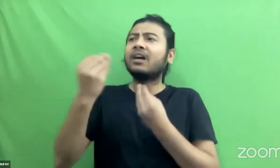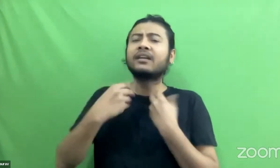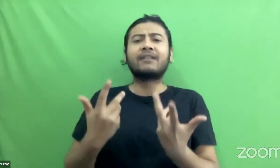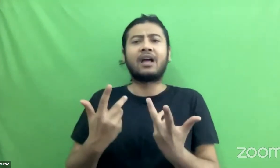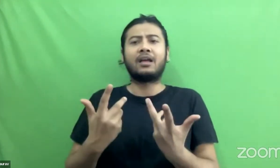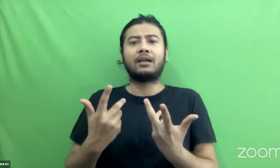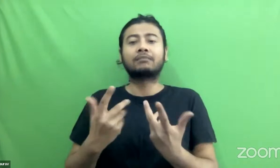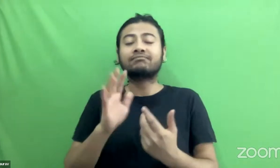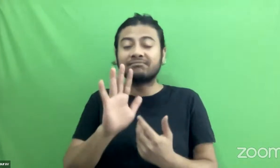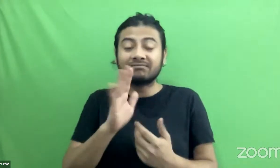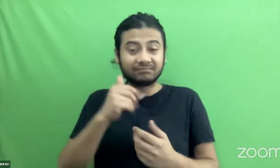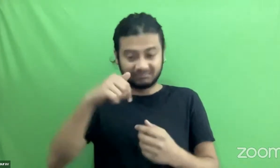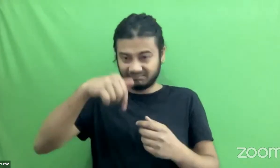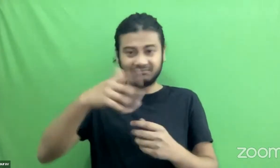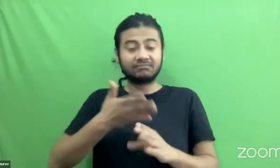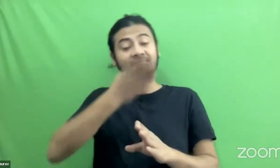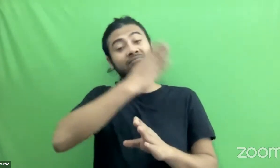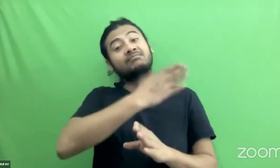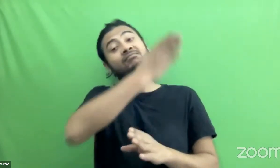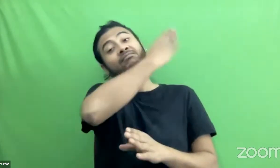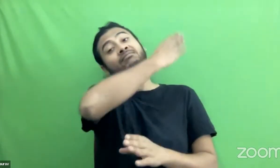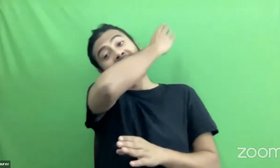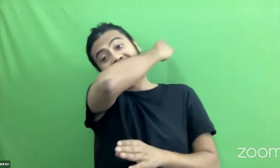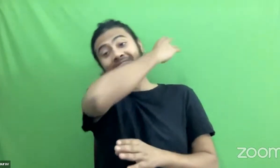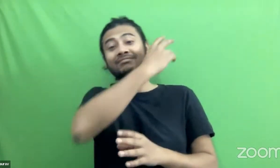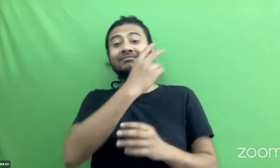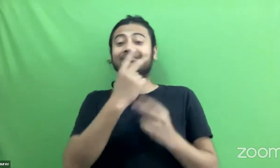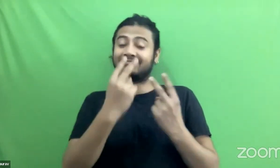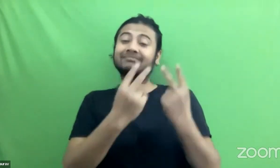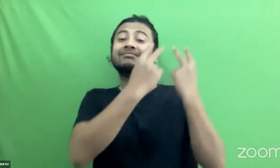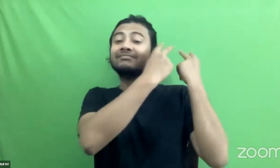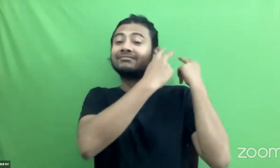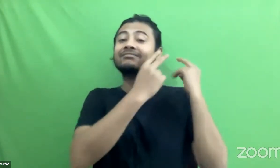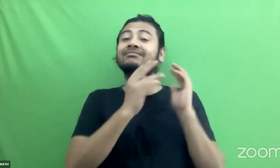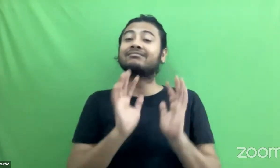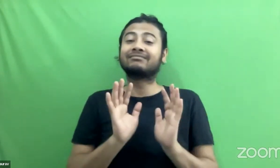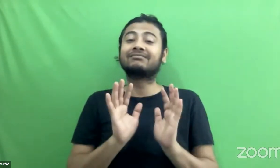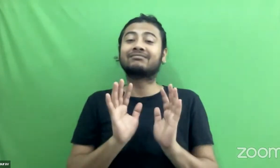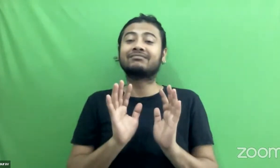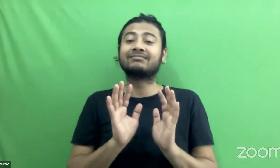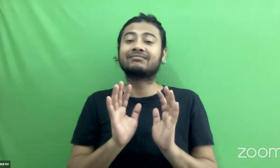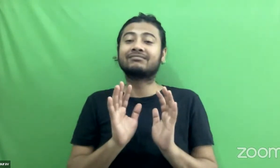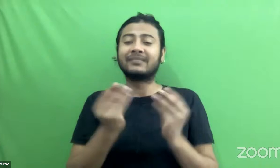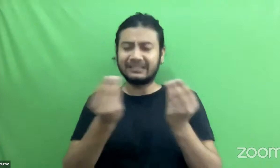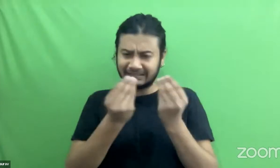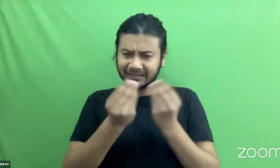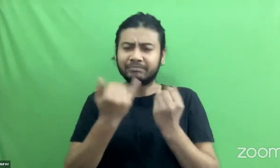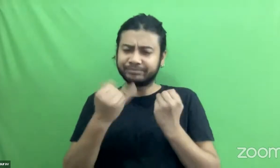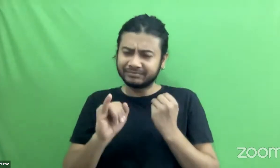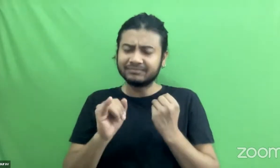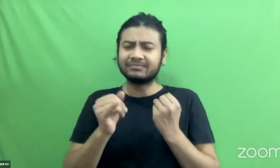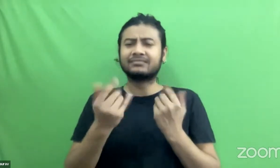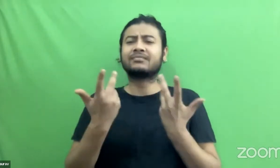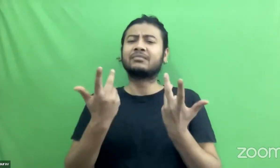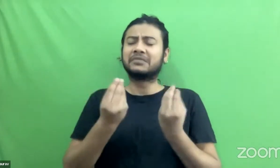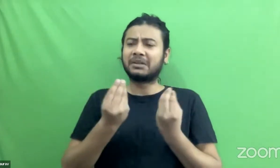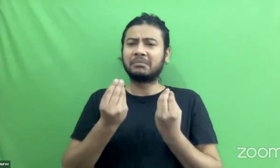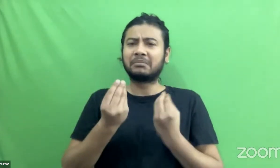at the same time, you should see that how blessed you are that all of you are connected, and you are trying to understand